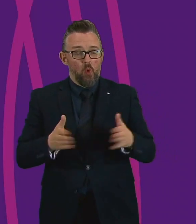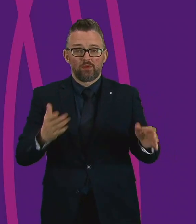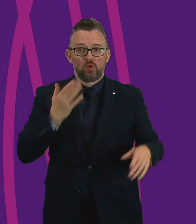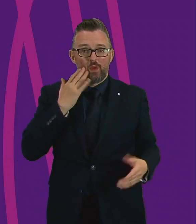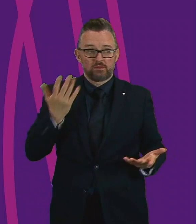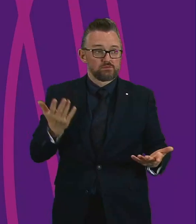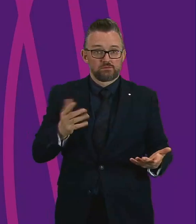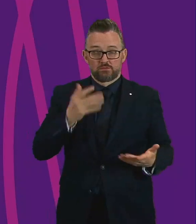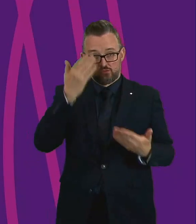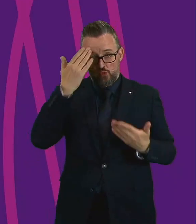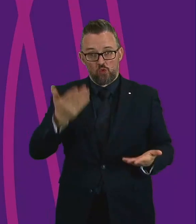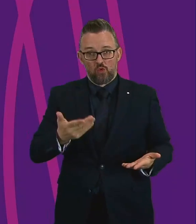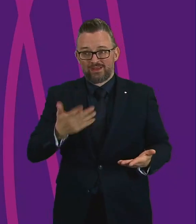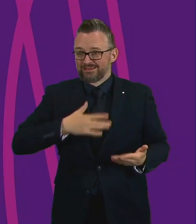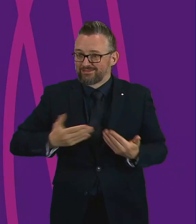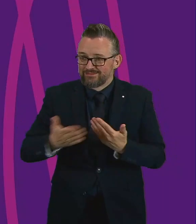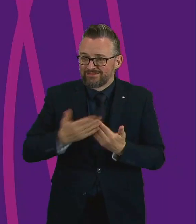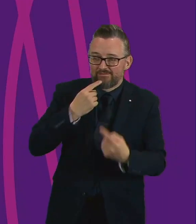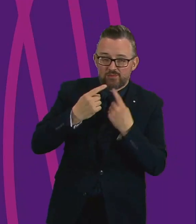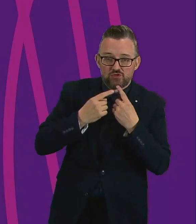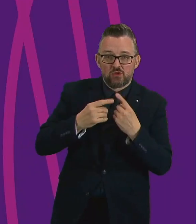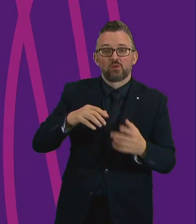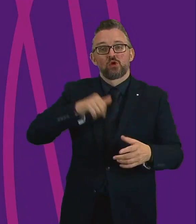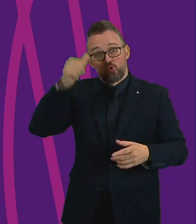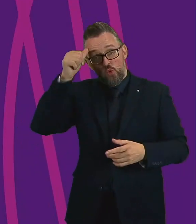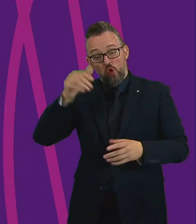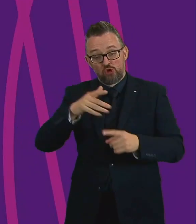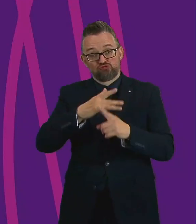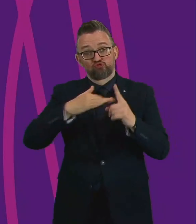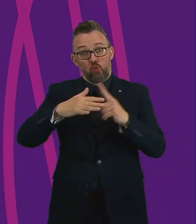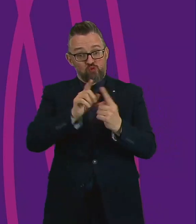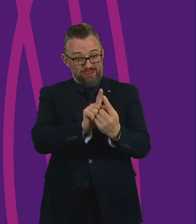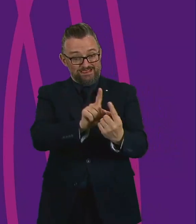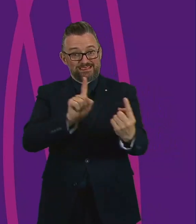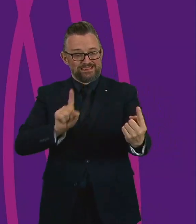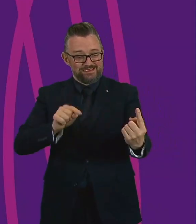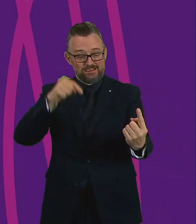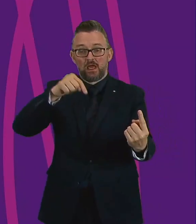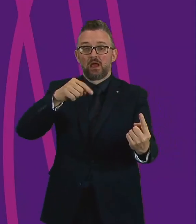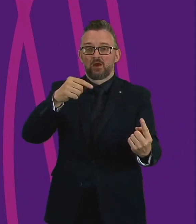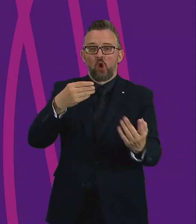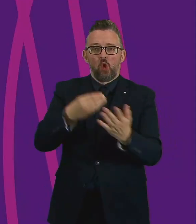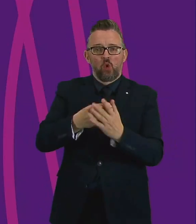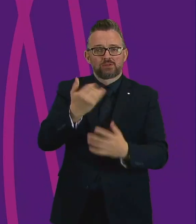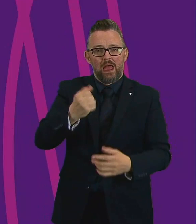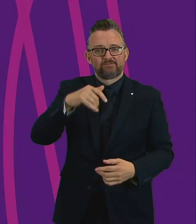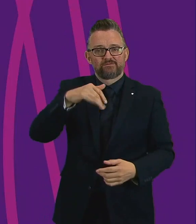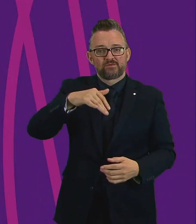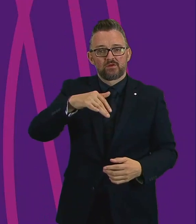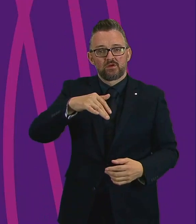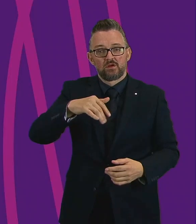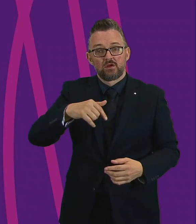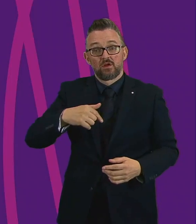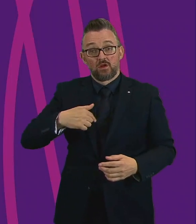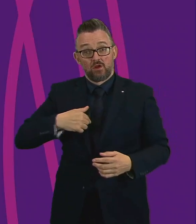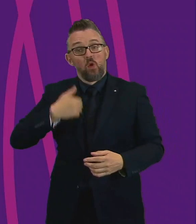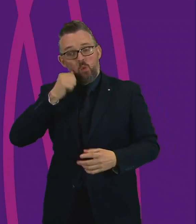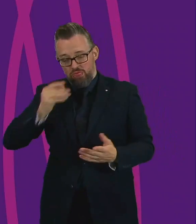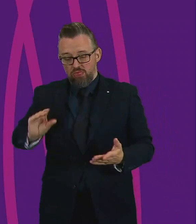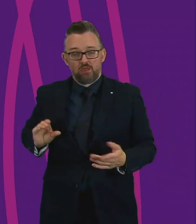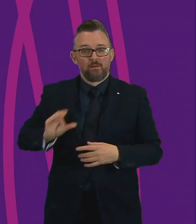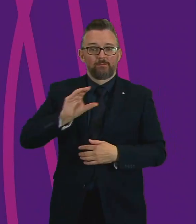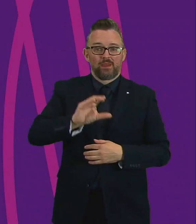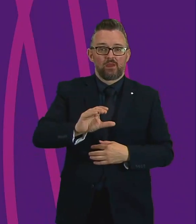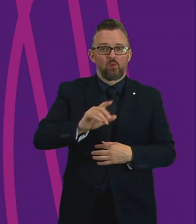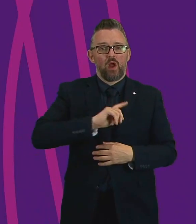is a cost attached to social distancing. And let me be clear, I'm not suggesting for one moment that we don't meet that cost, because as Tom